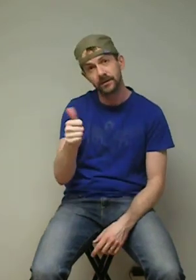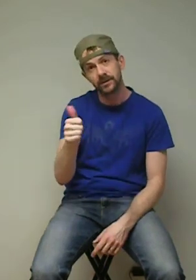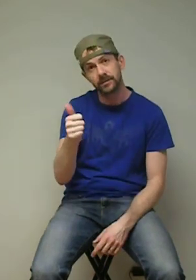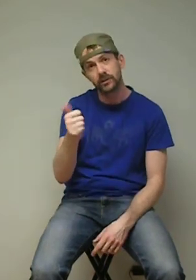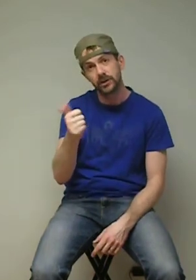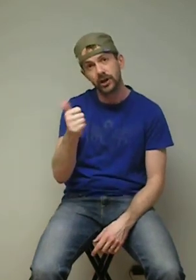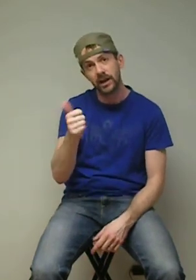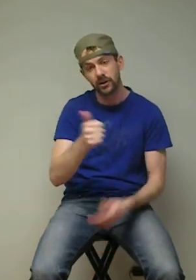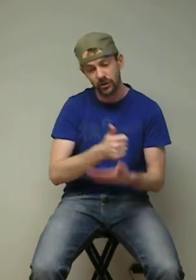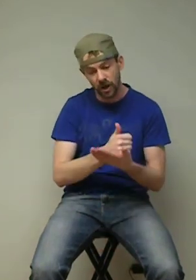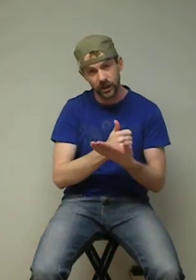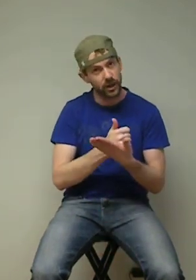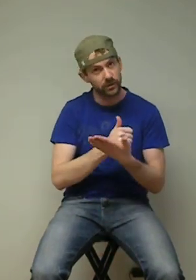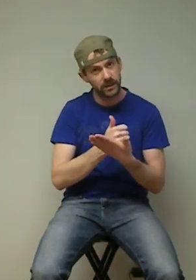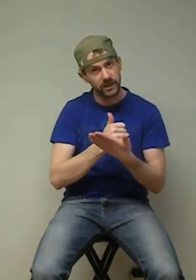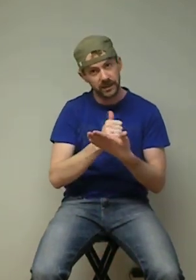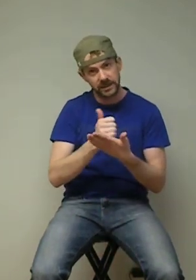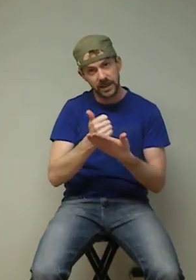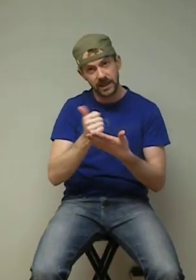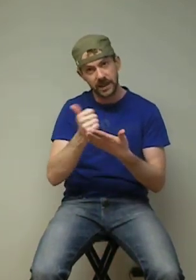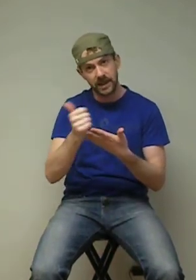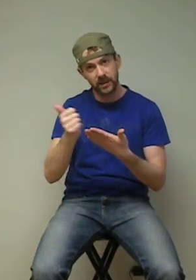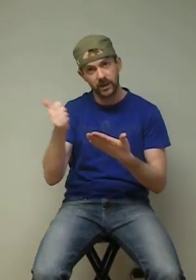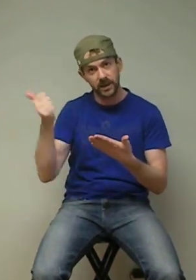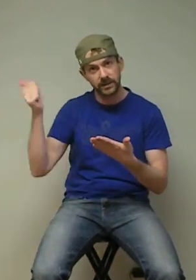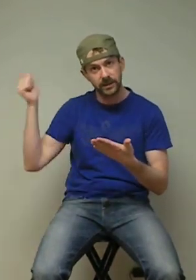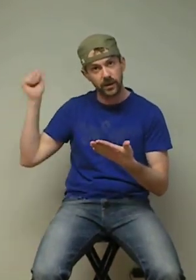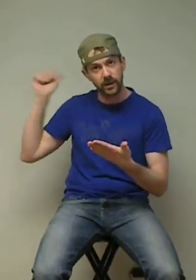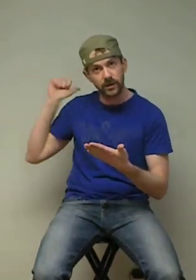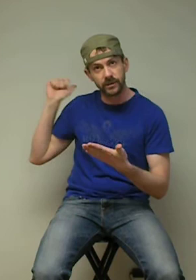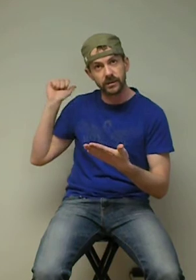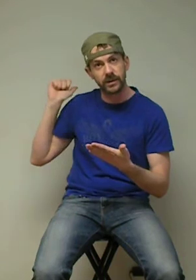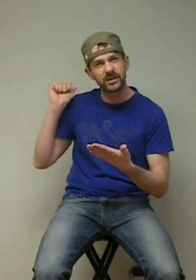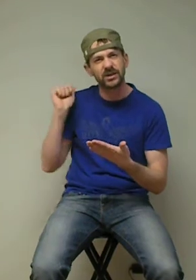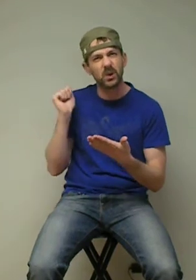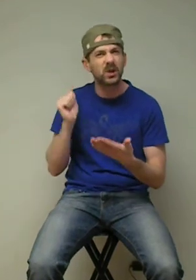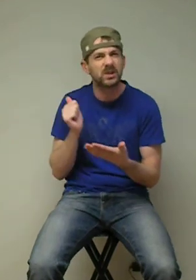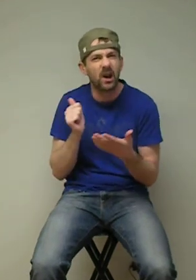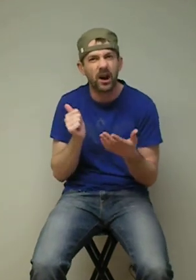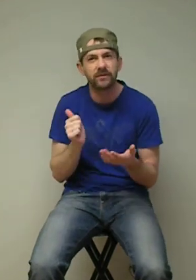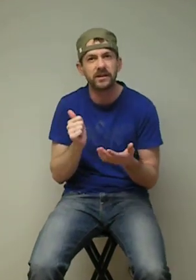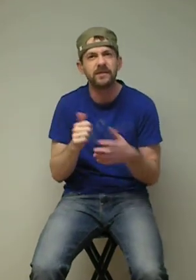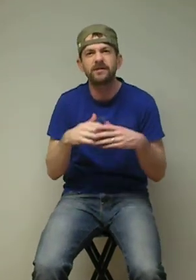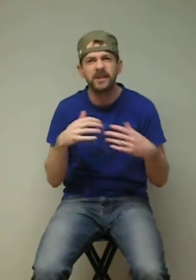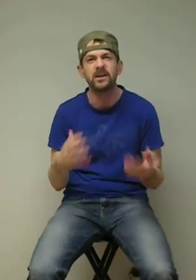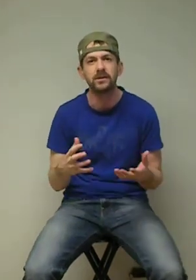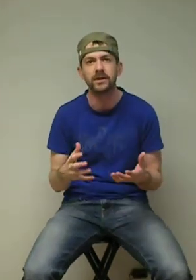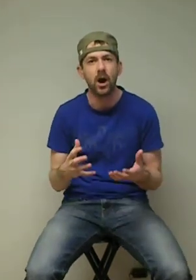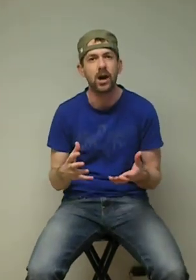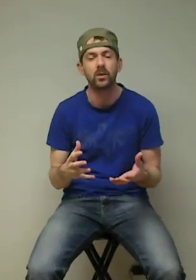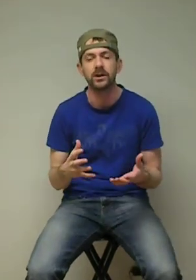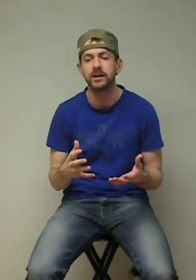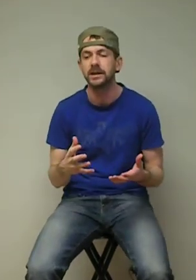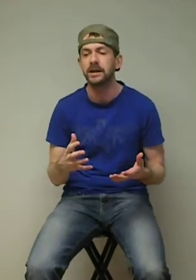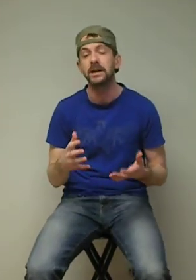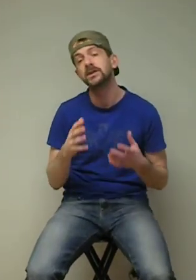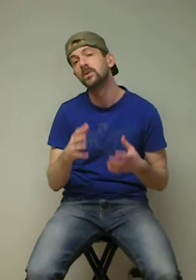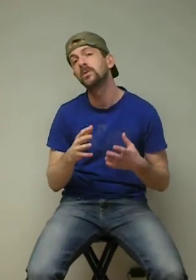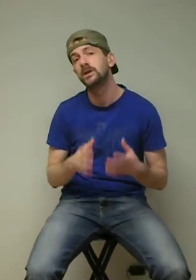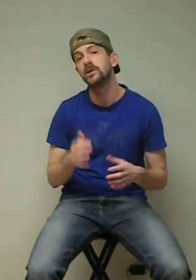you're supposed to shake it. You're not going to go 10 weeks ago. It just looks awful and it feels awkward. So what we do is we